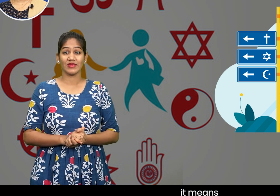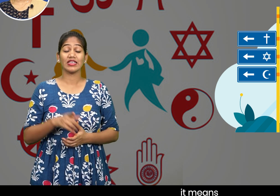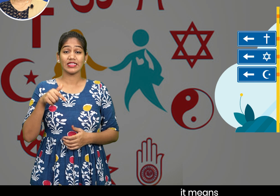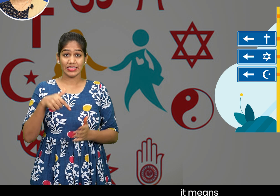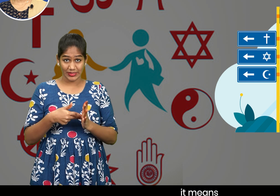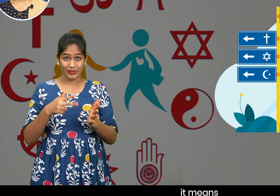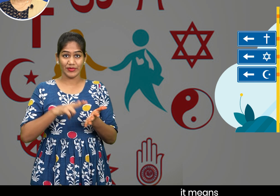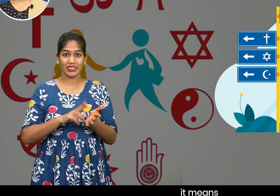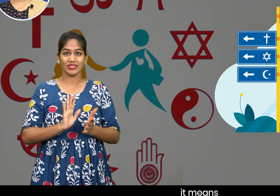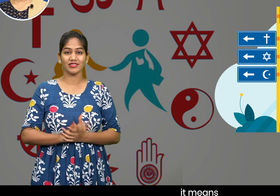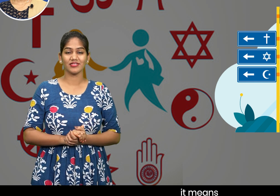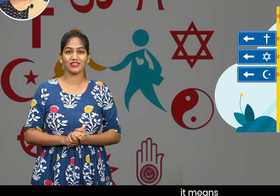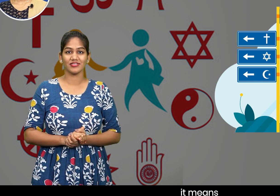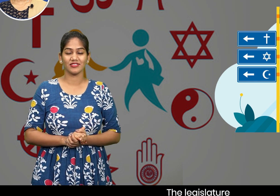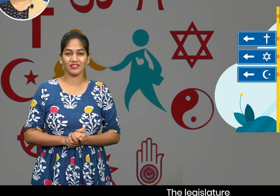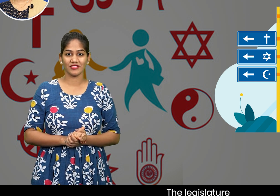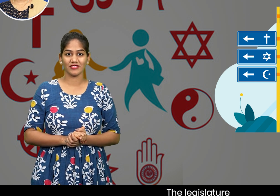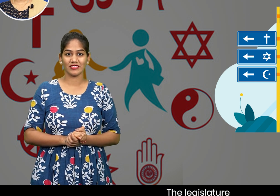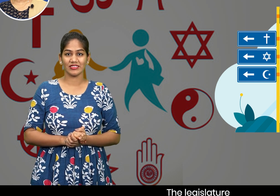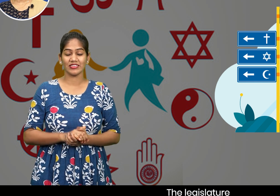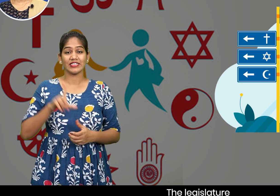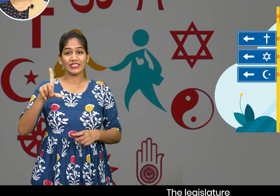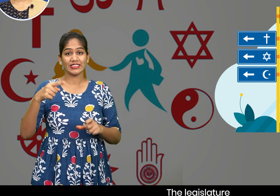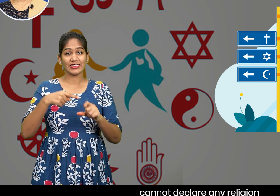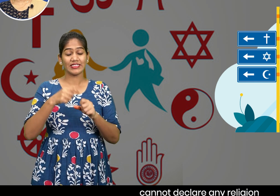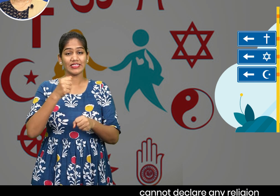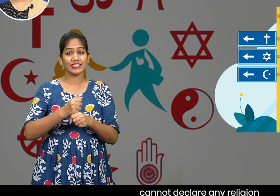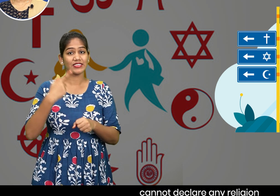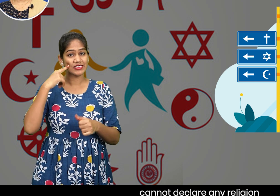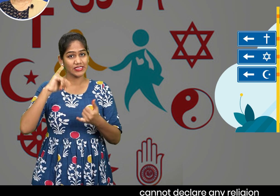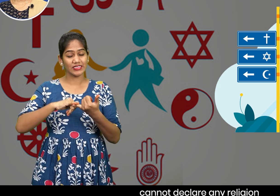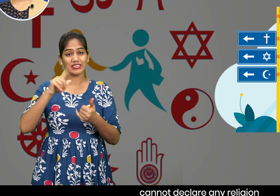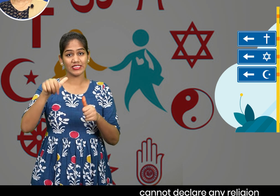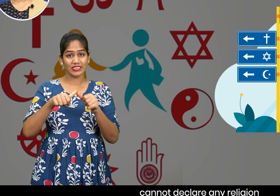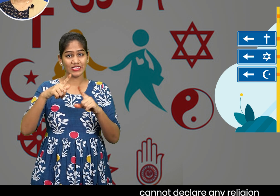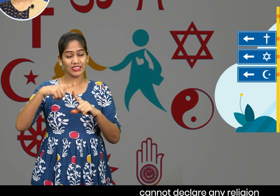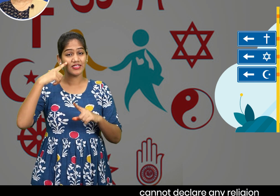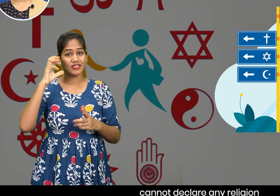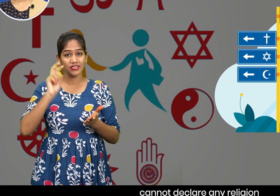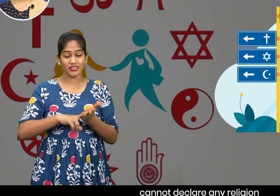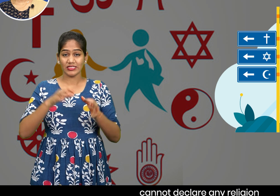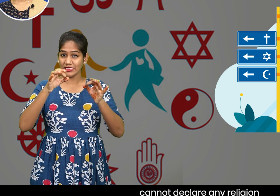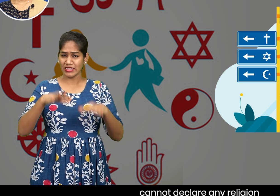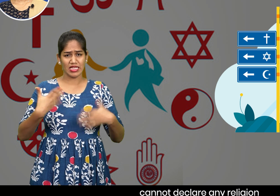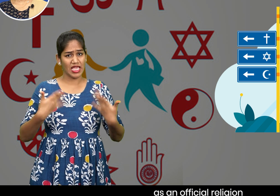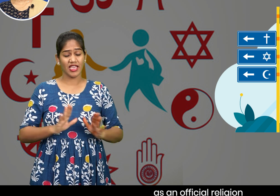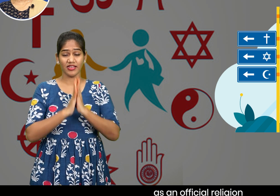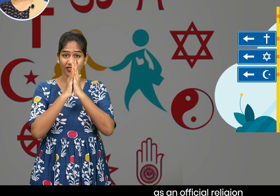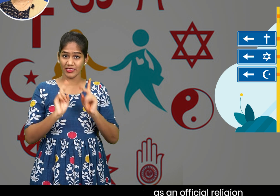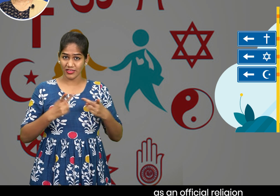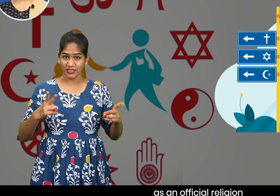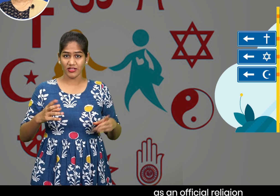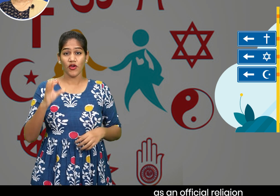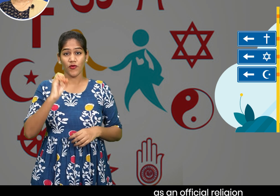It means the legislature cannot declare any religion as